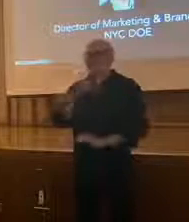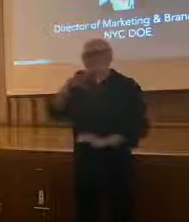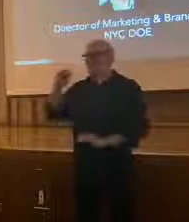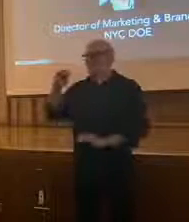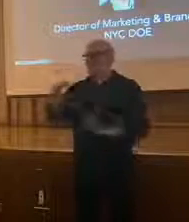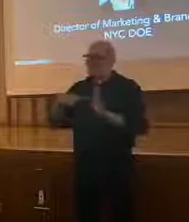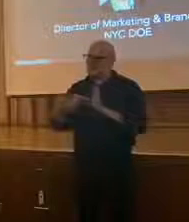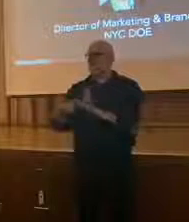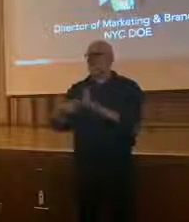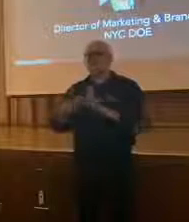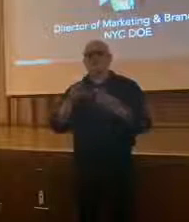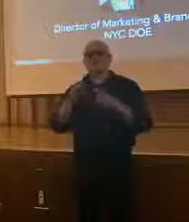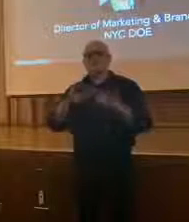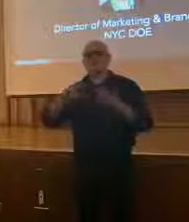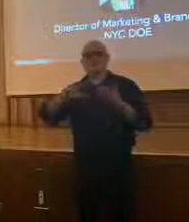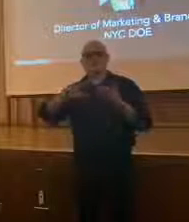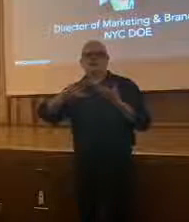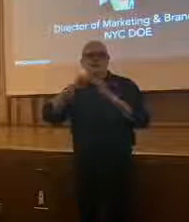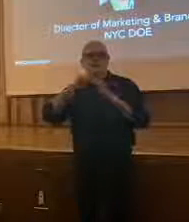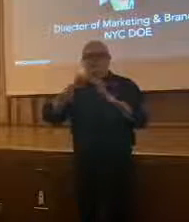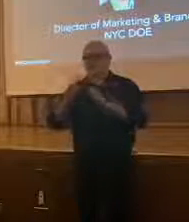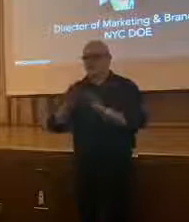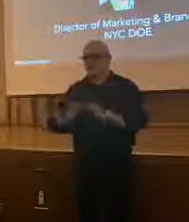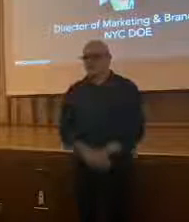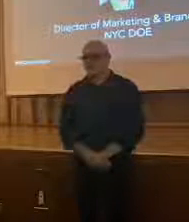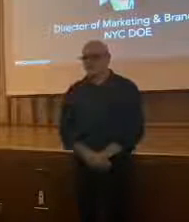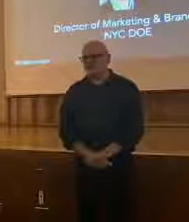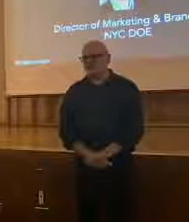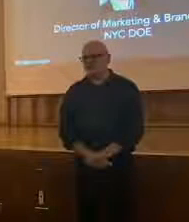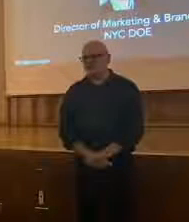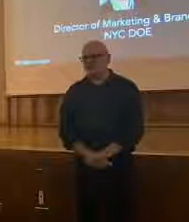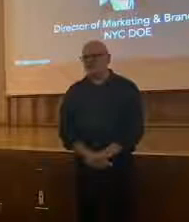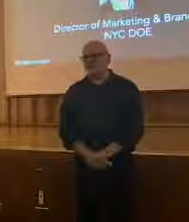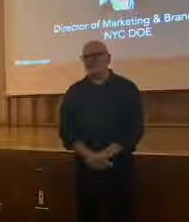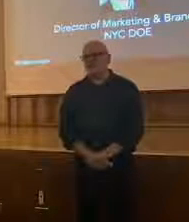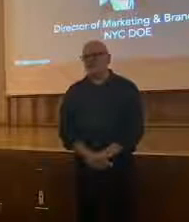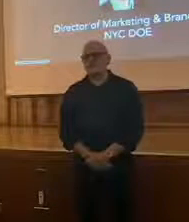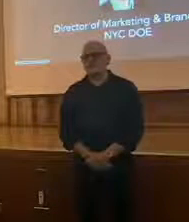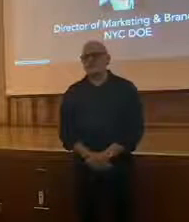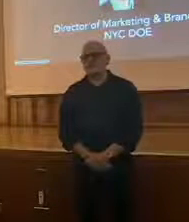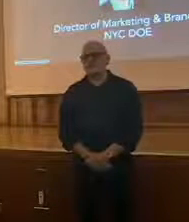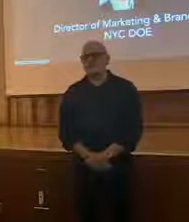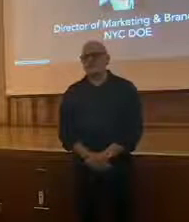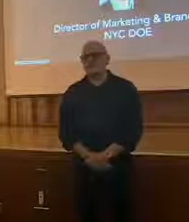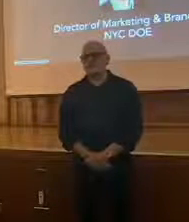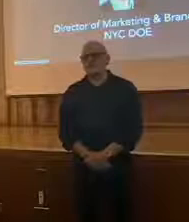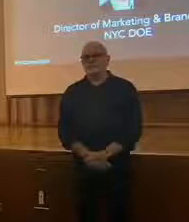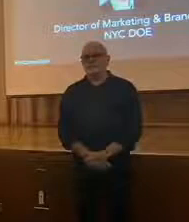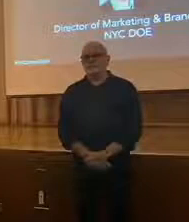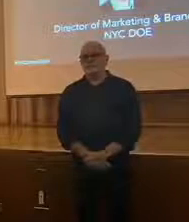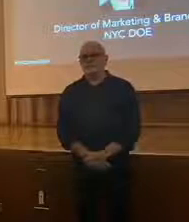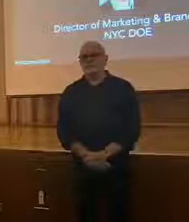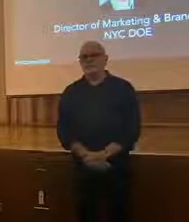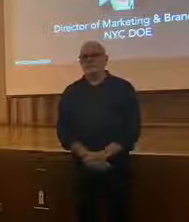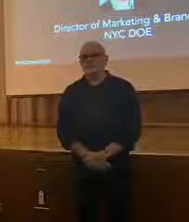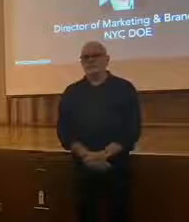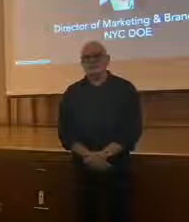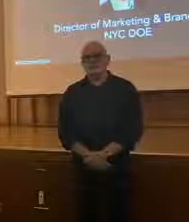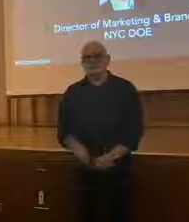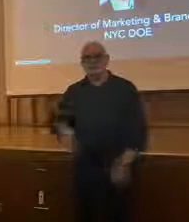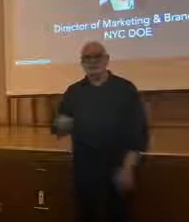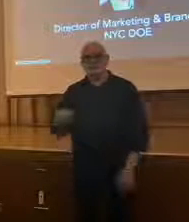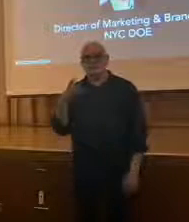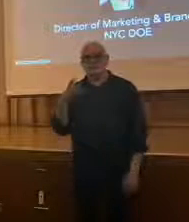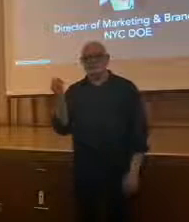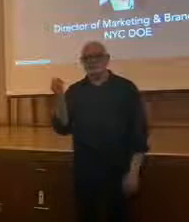excellence. And there are a lot of things that we mean when we say equity. Equity can take a lot of different forms. But one